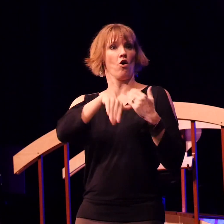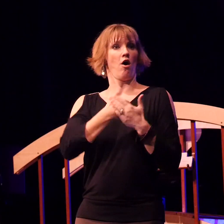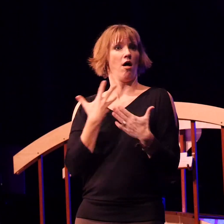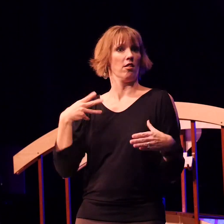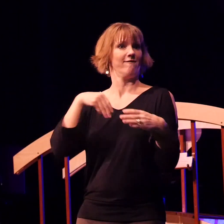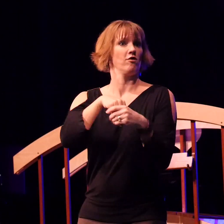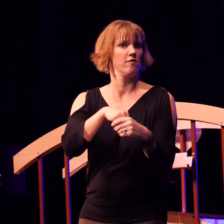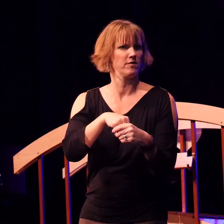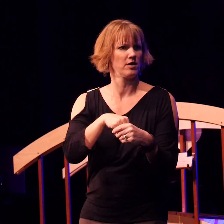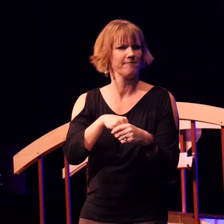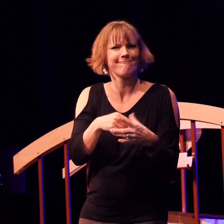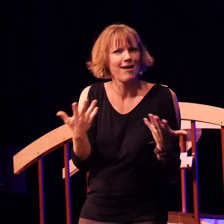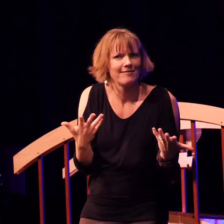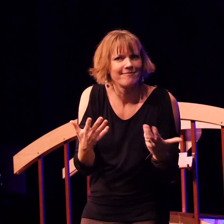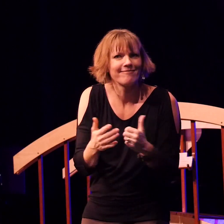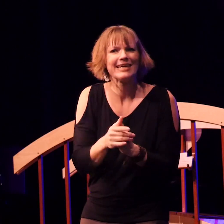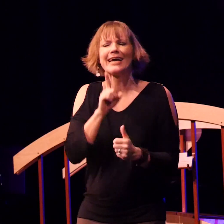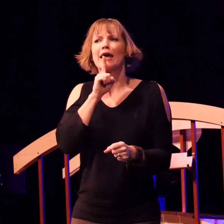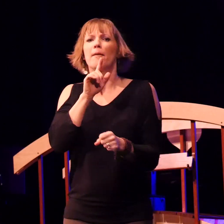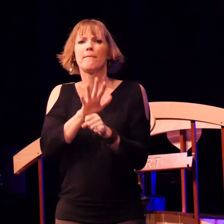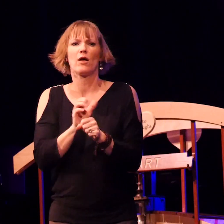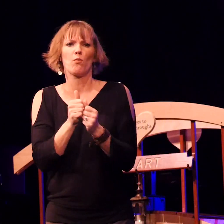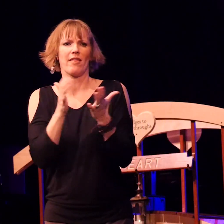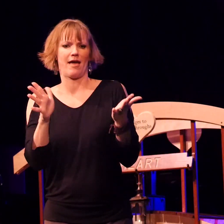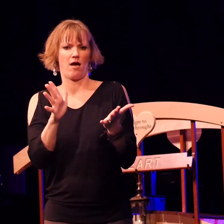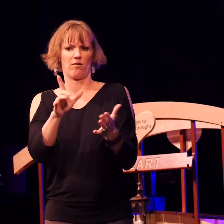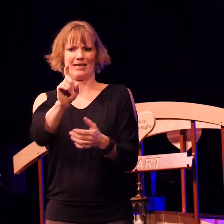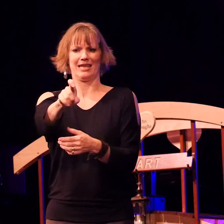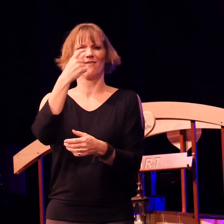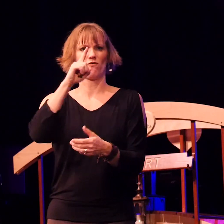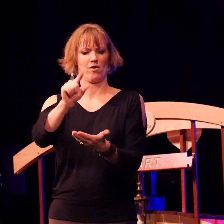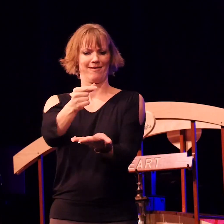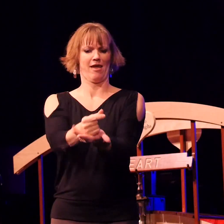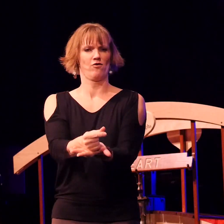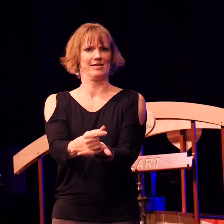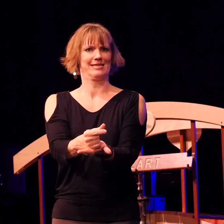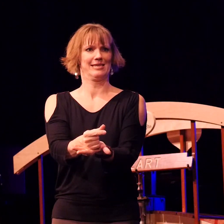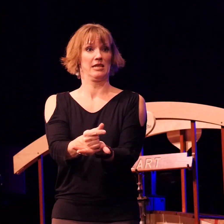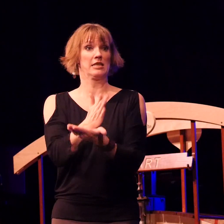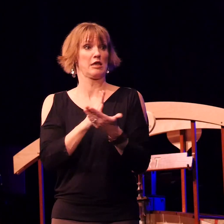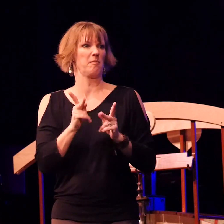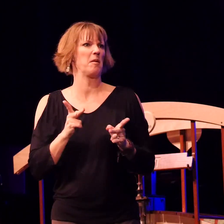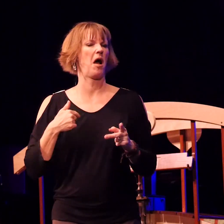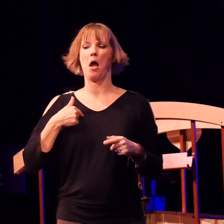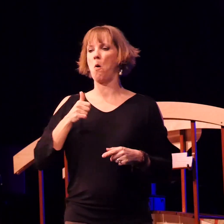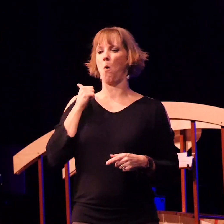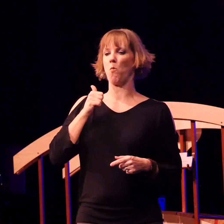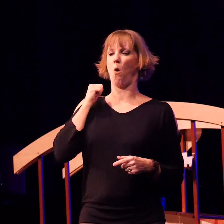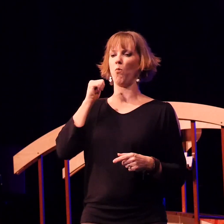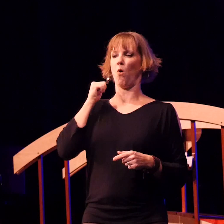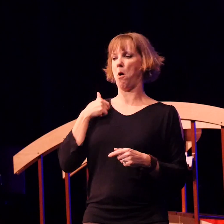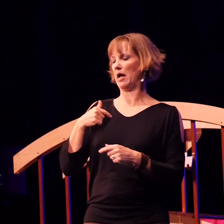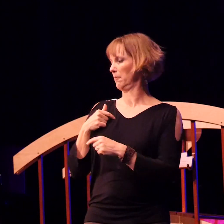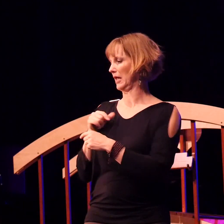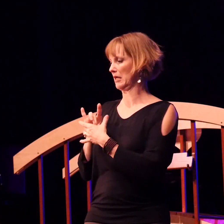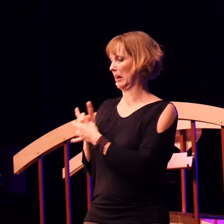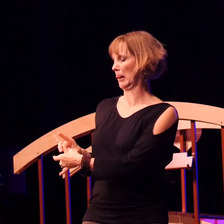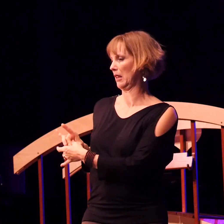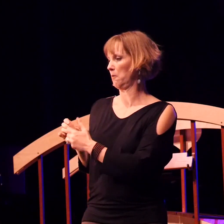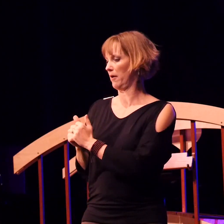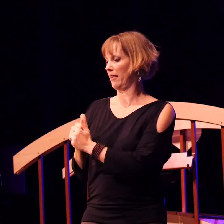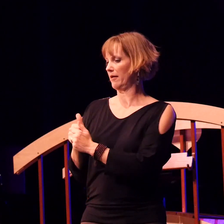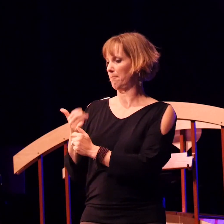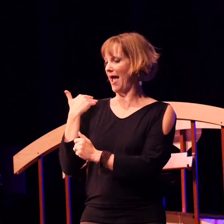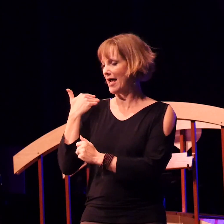of. And to commit without the need for guarantees. And some people withhold their commitment, stay attached to the past, attached to their